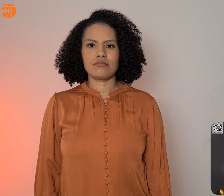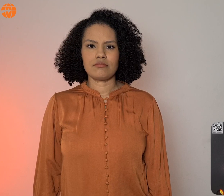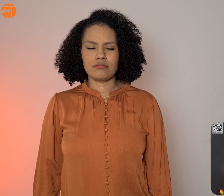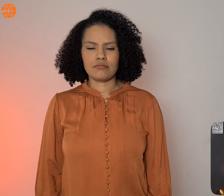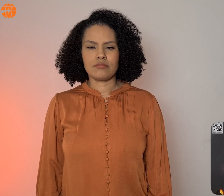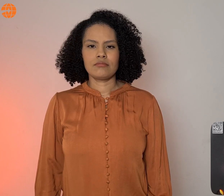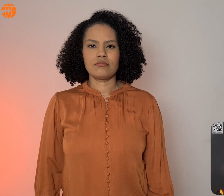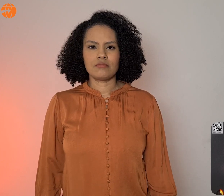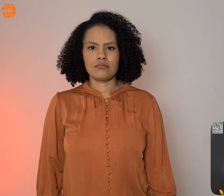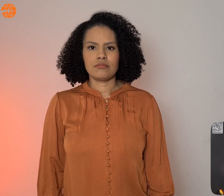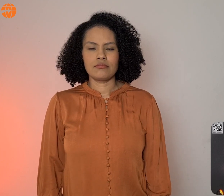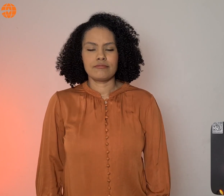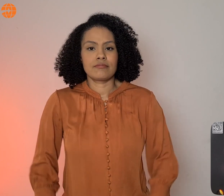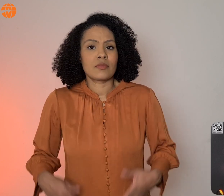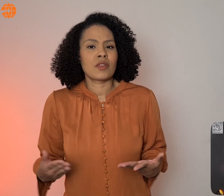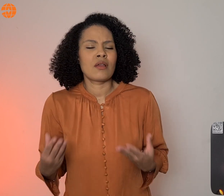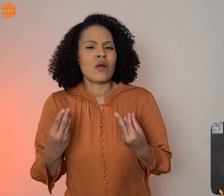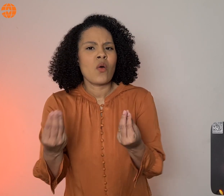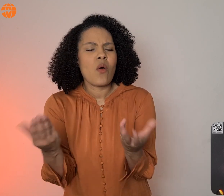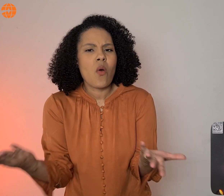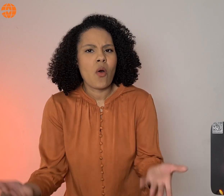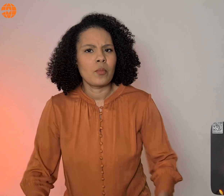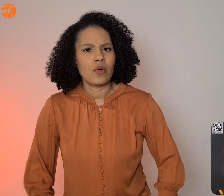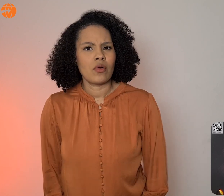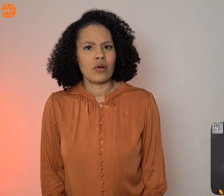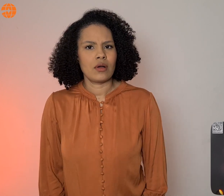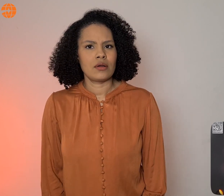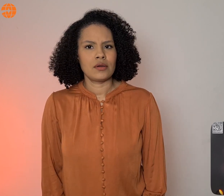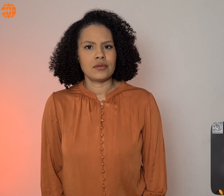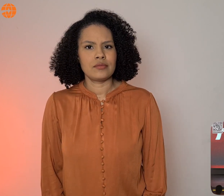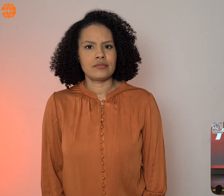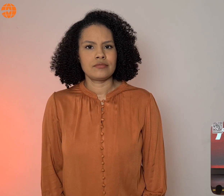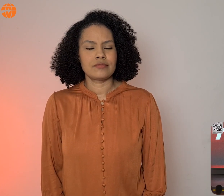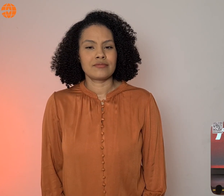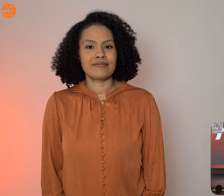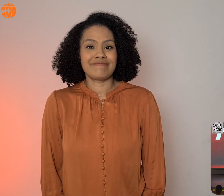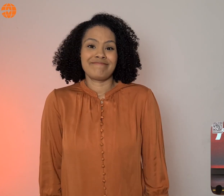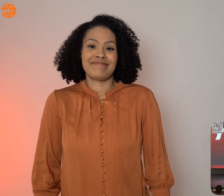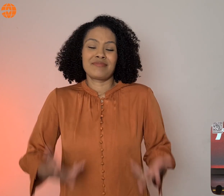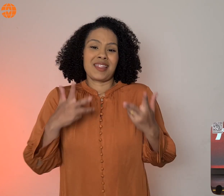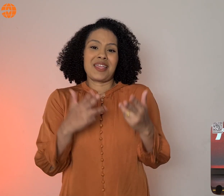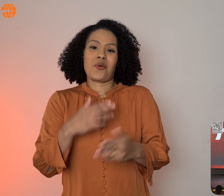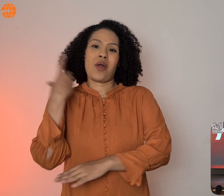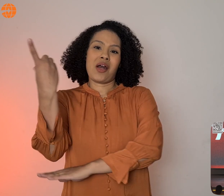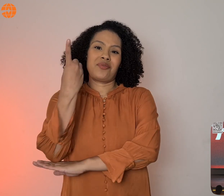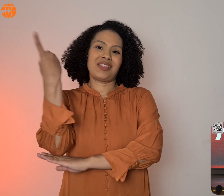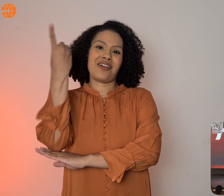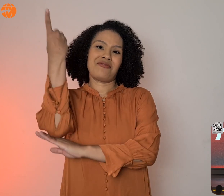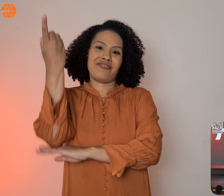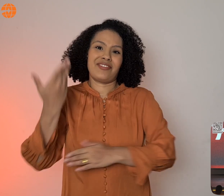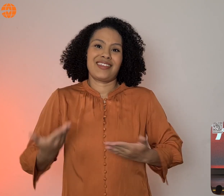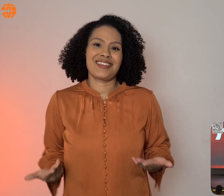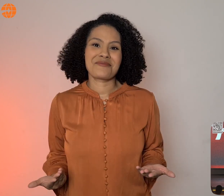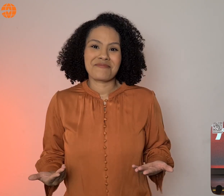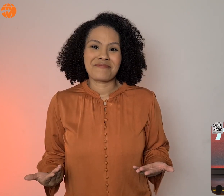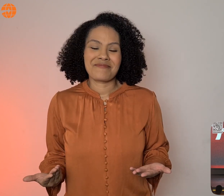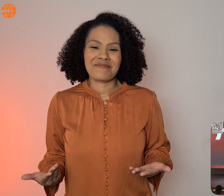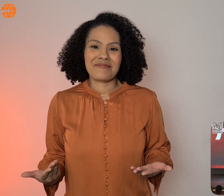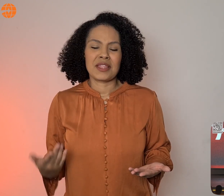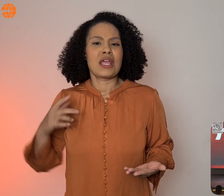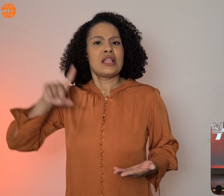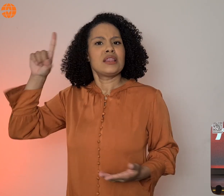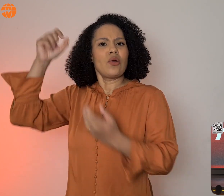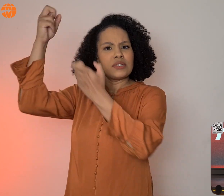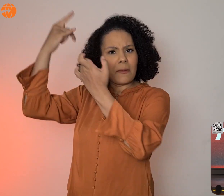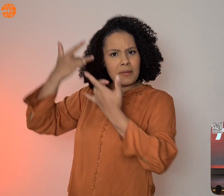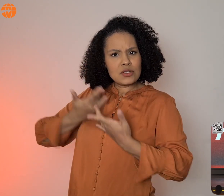Encourage. e também encorajar a nós mesmos. How? Mas como? Well, start by doing what David did. Get your list of all the